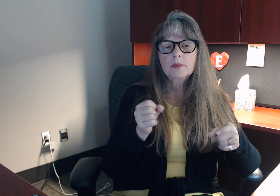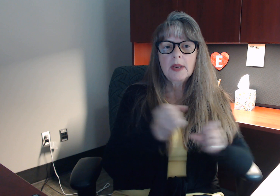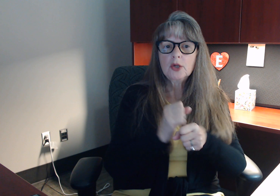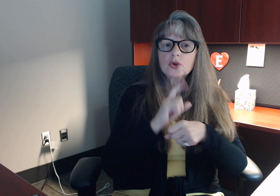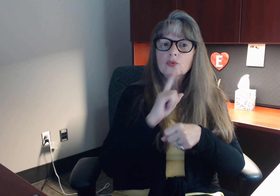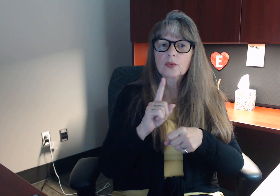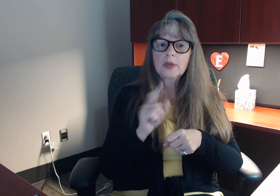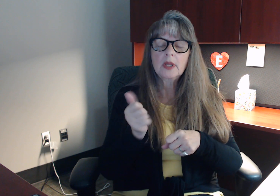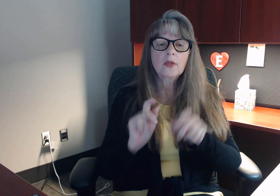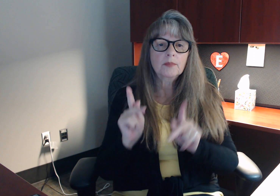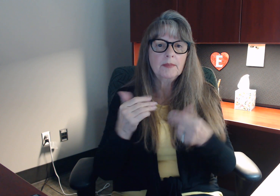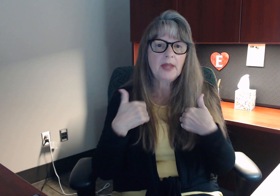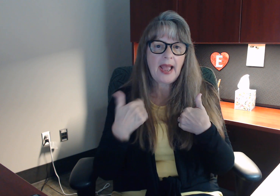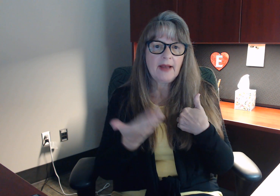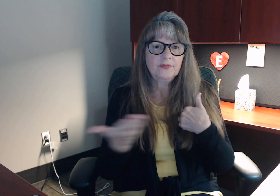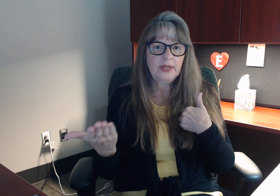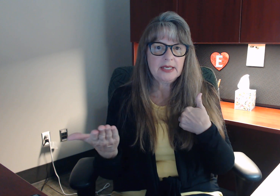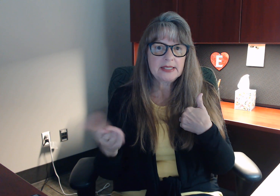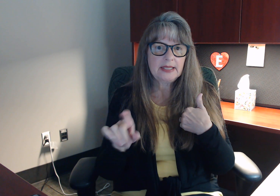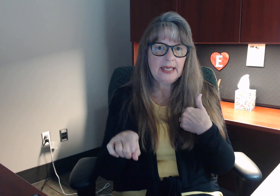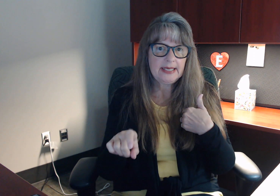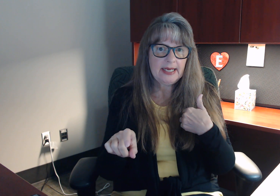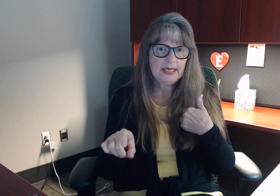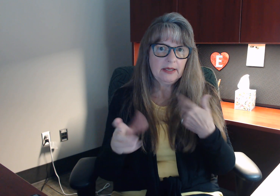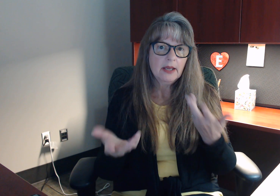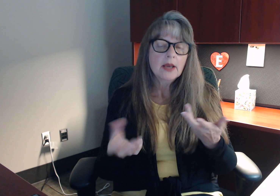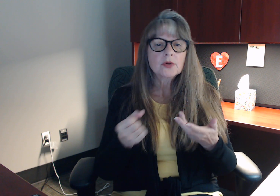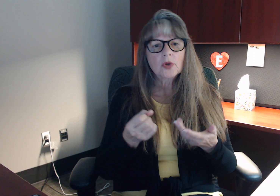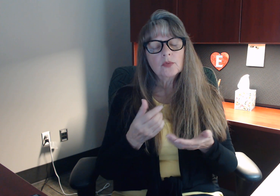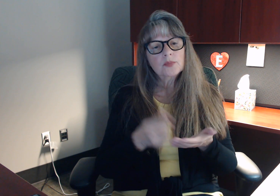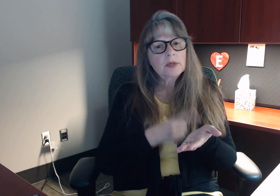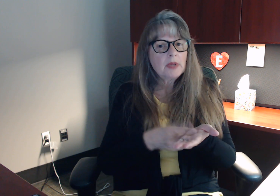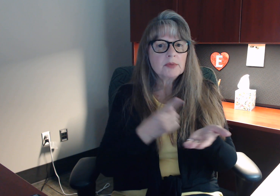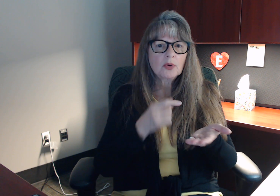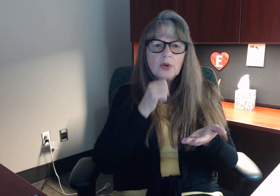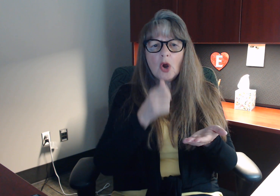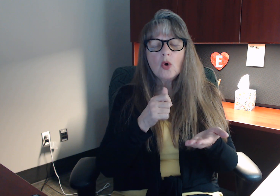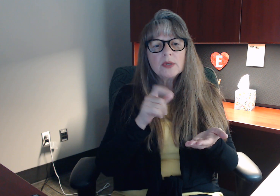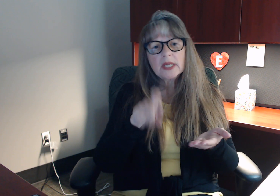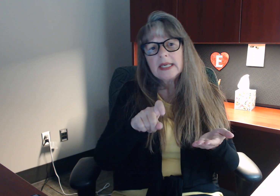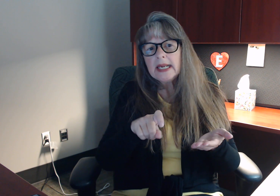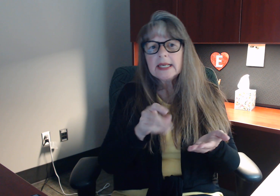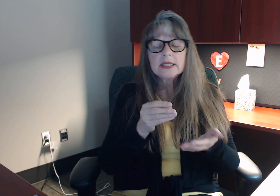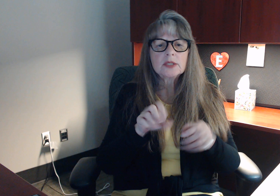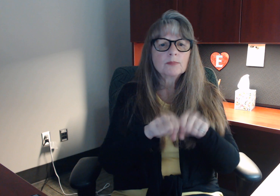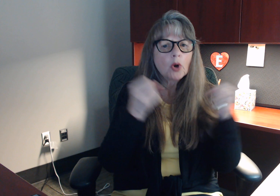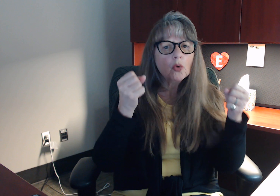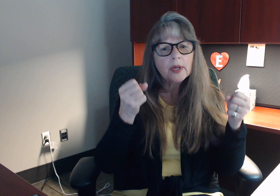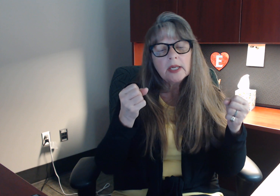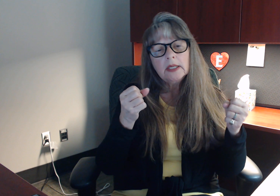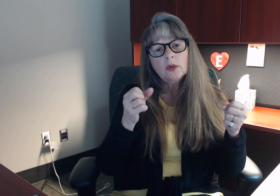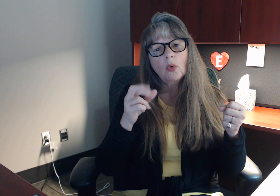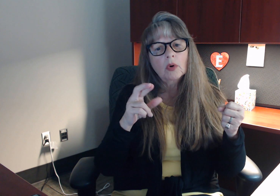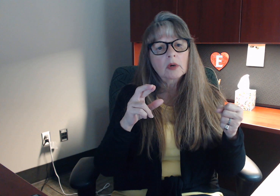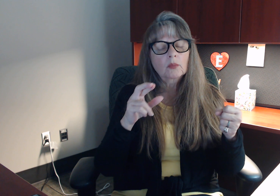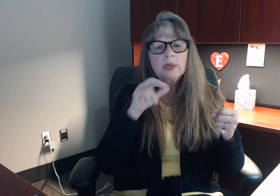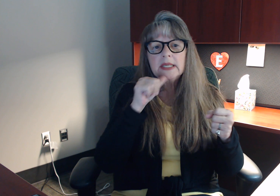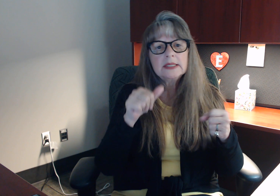make sure that other people have things that they need. So sometimes they're going, oh, it's not needed, it's broken, or we didn't